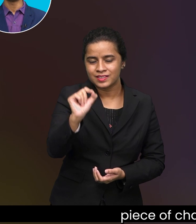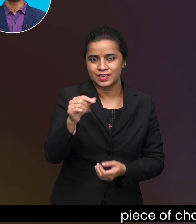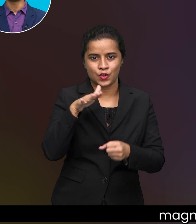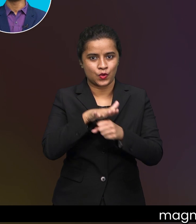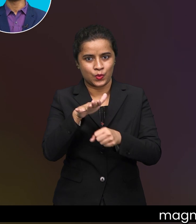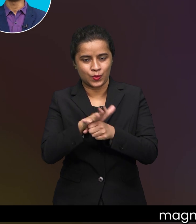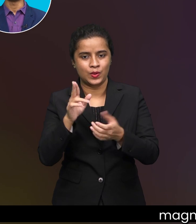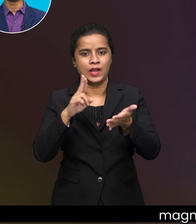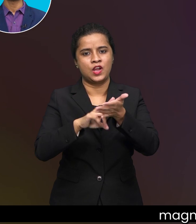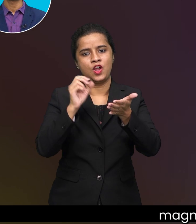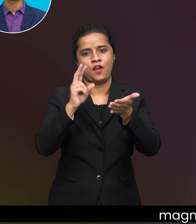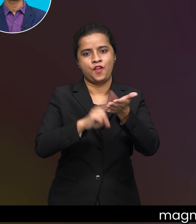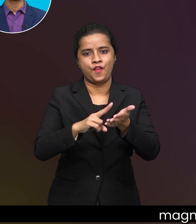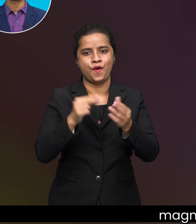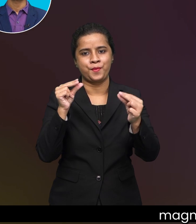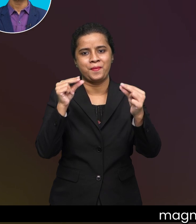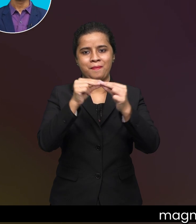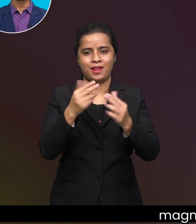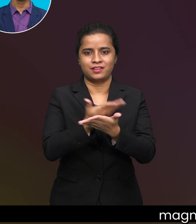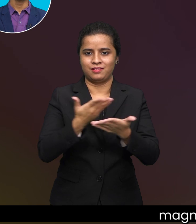are non-magnetic materials.